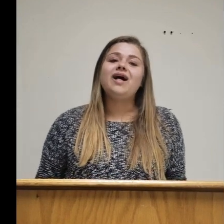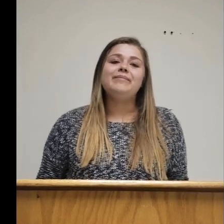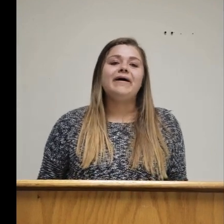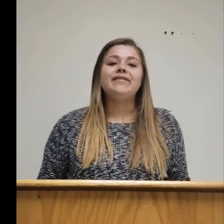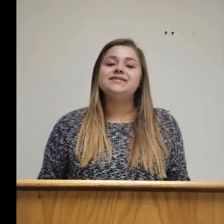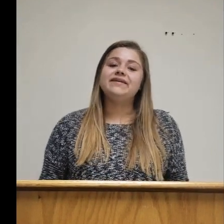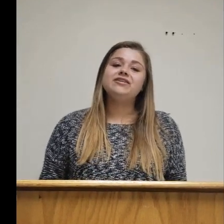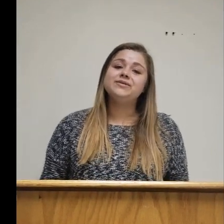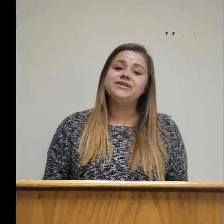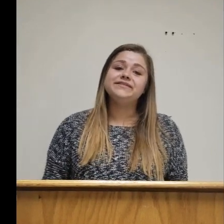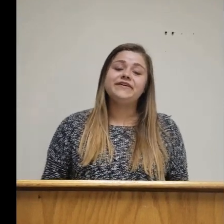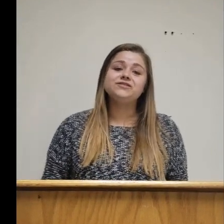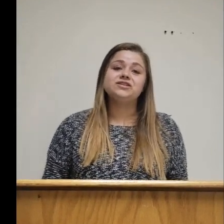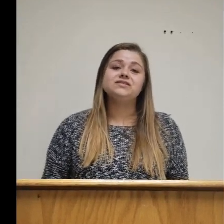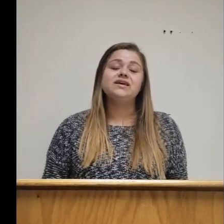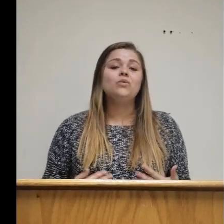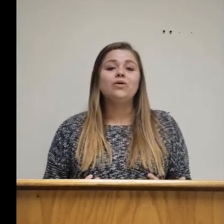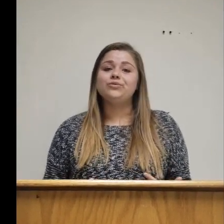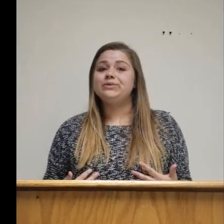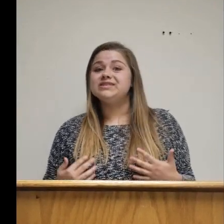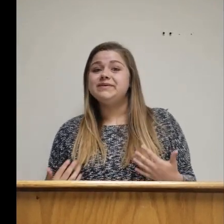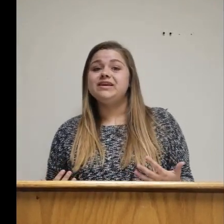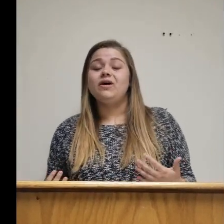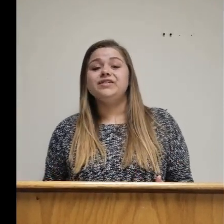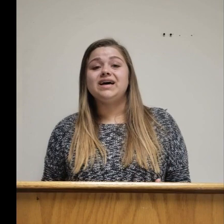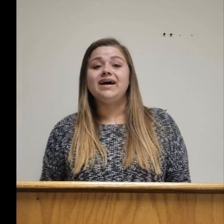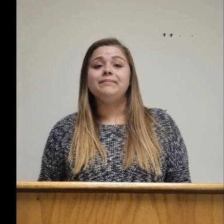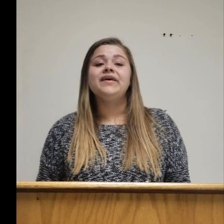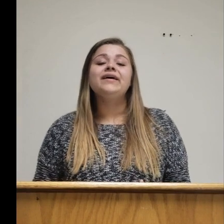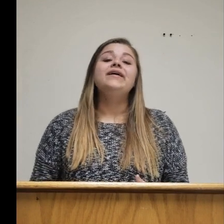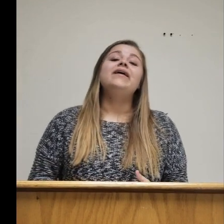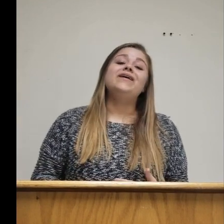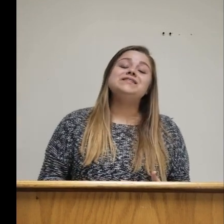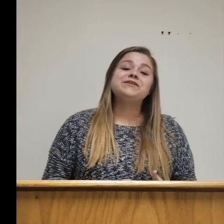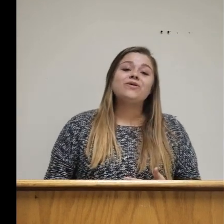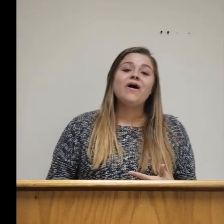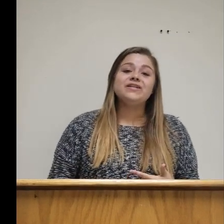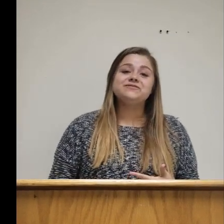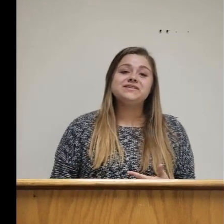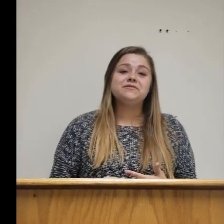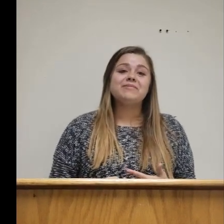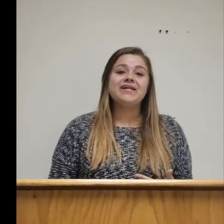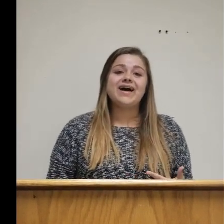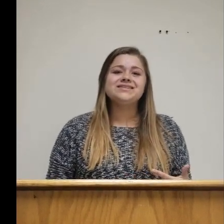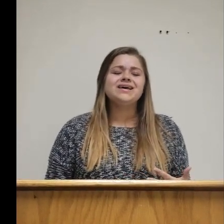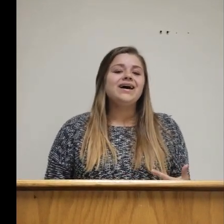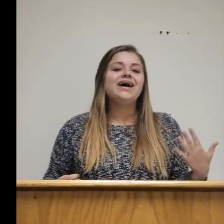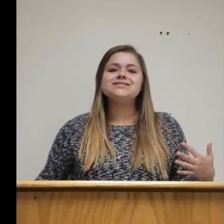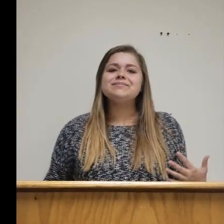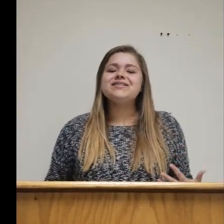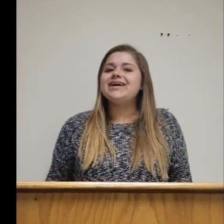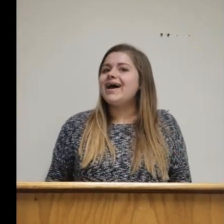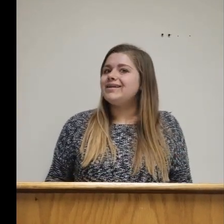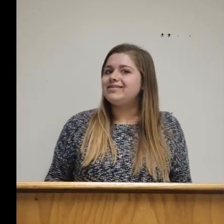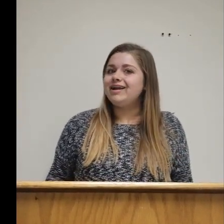a lot about how the deaf community functions in a world where we're speaking all the time. On a special college visit with my class, I